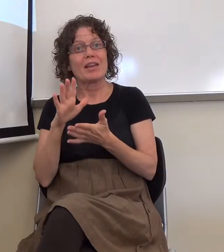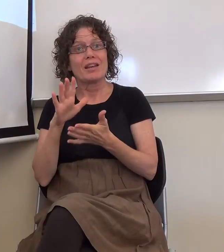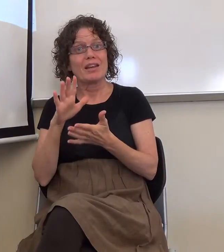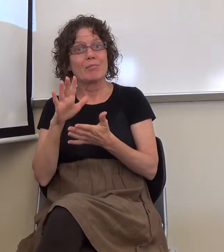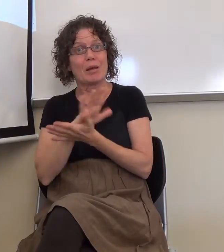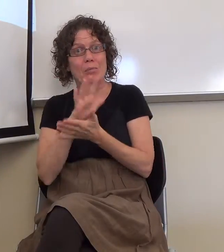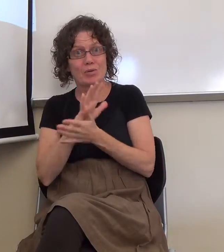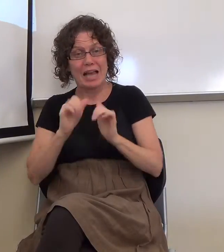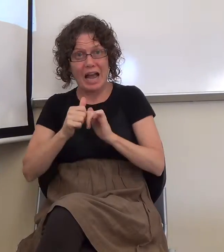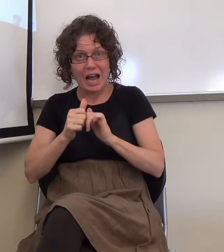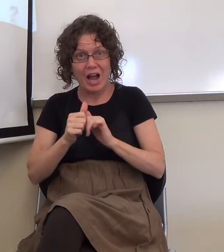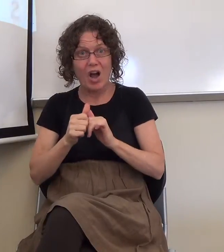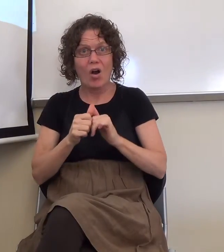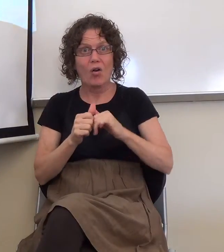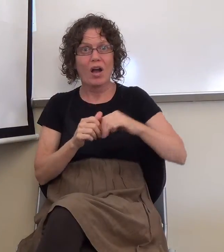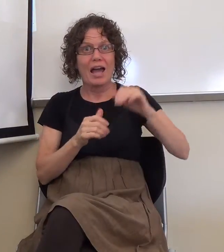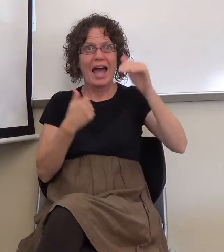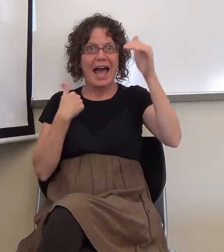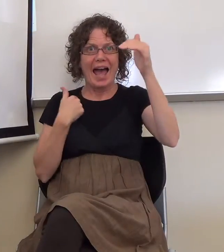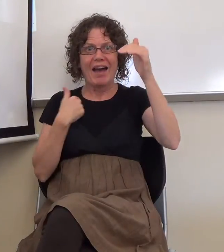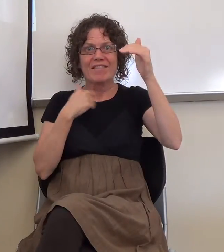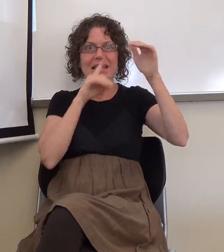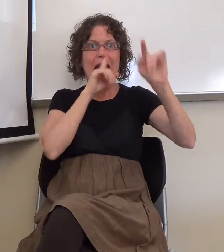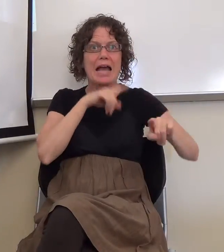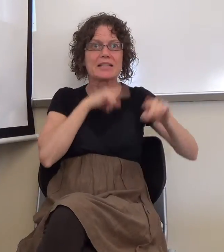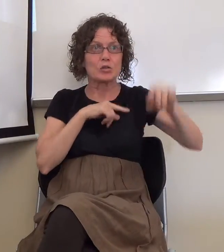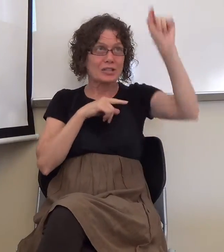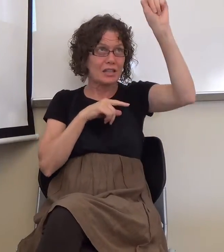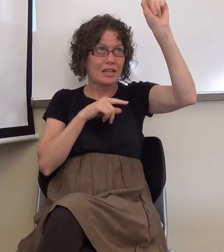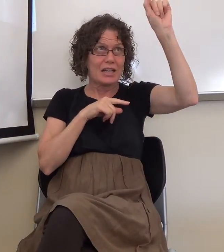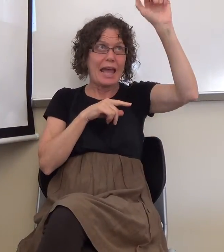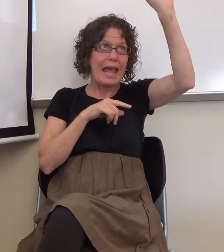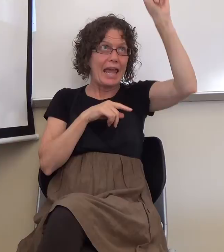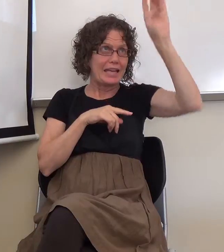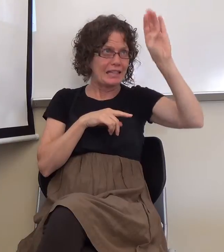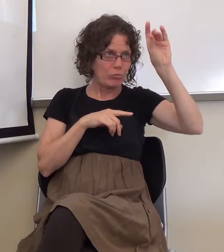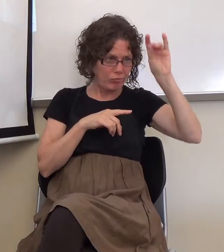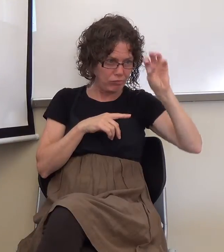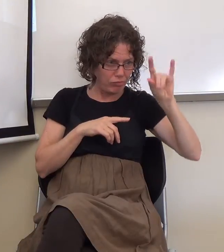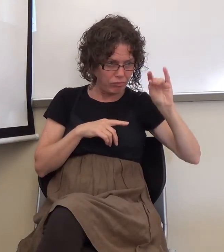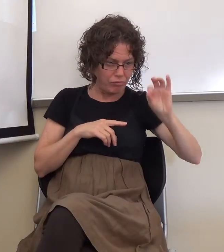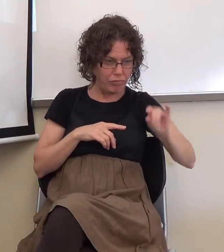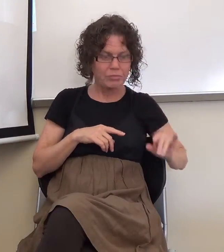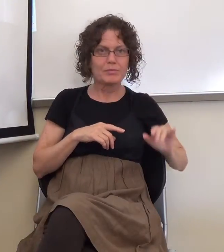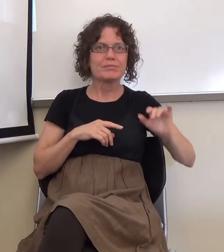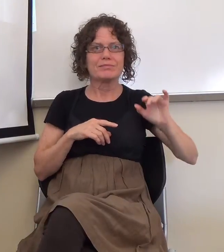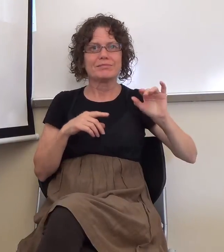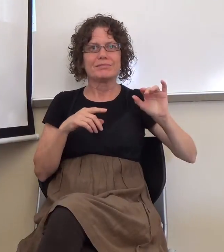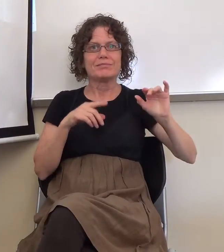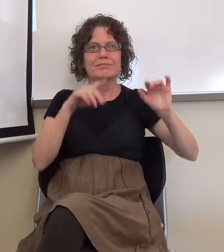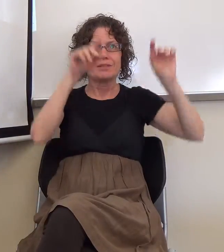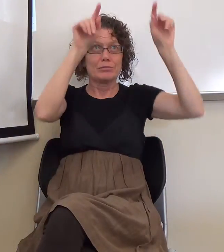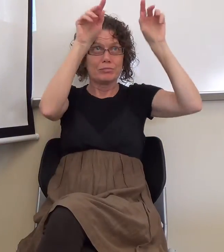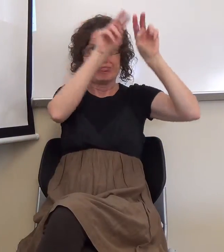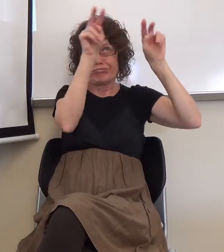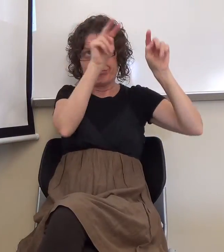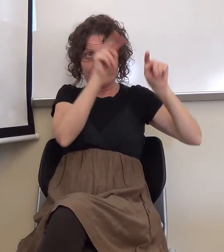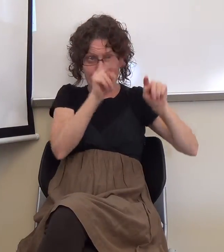says BDCCB, and I just run my eye on it. People have written something else in the letter. It takes too long to grade. Yeah. Can I just write